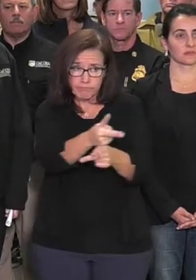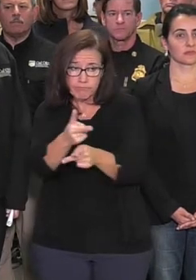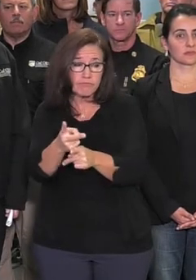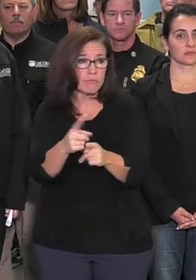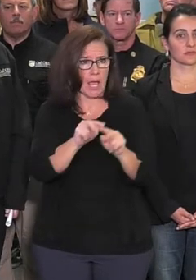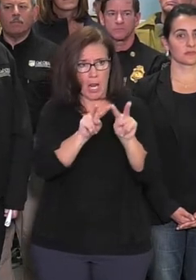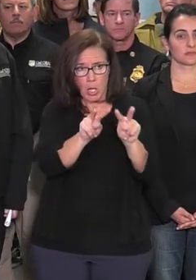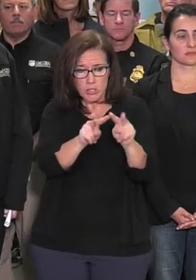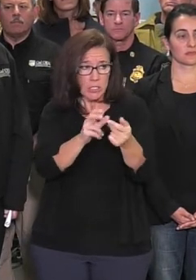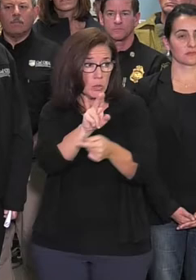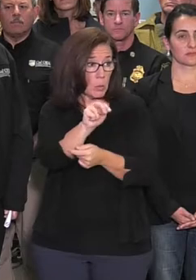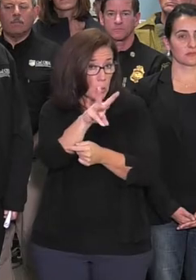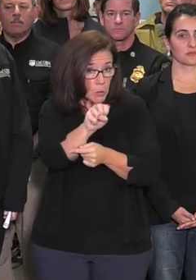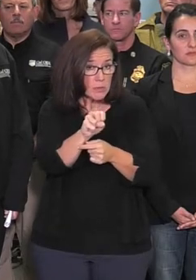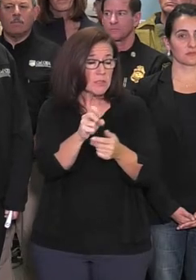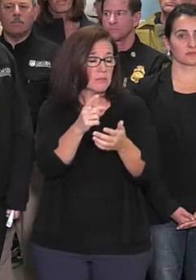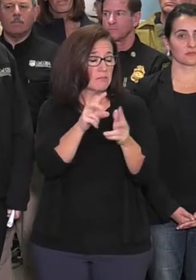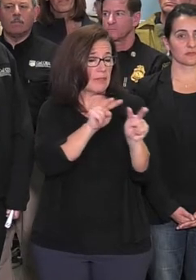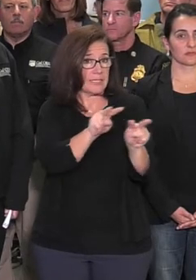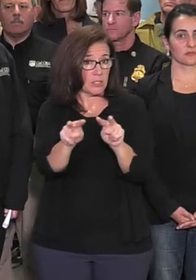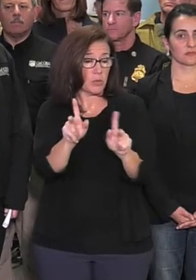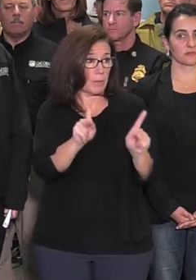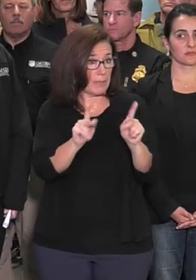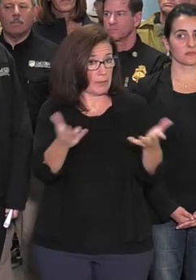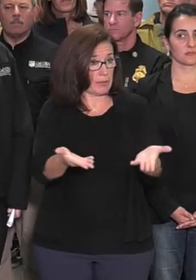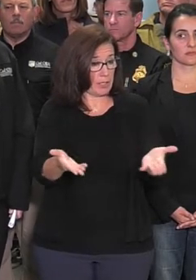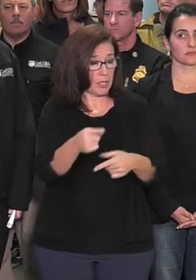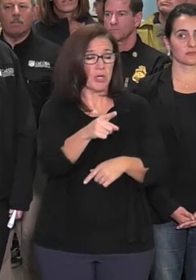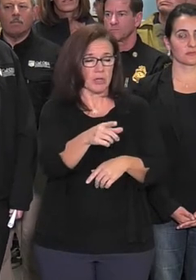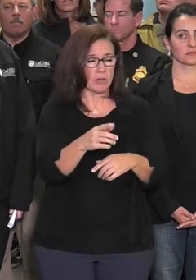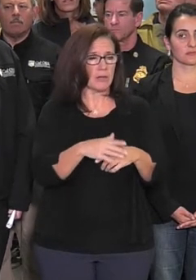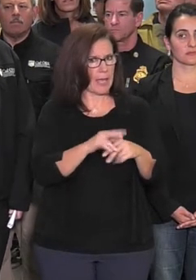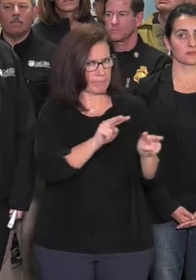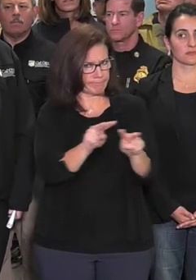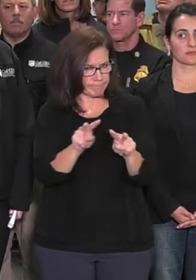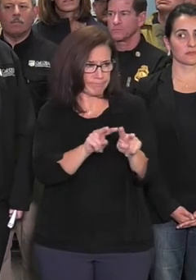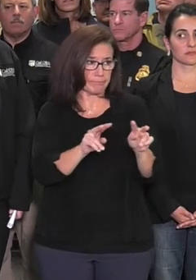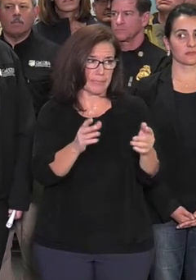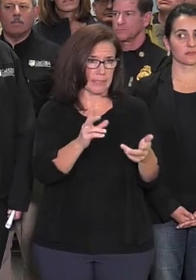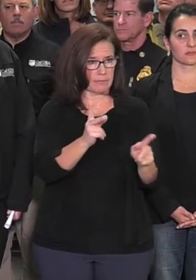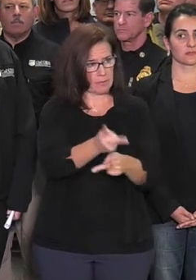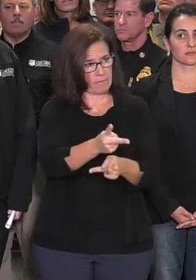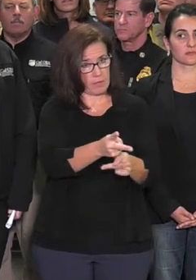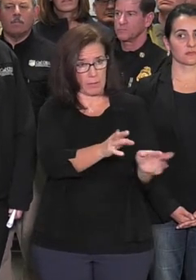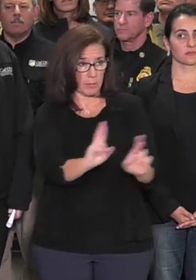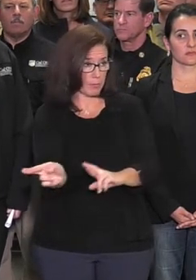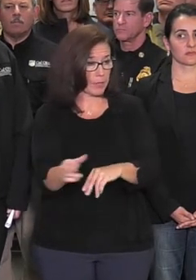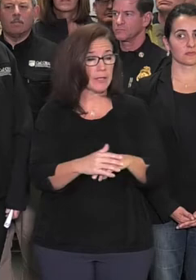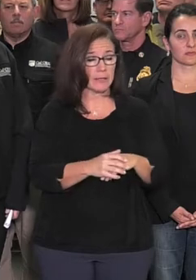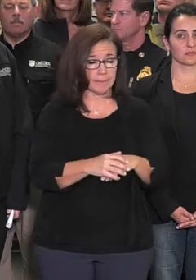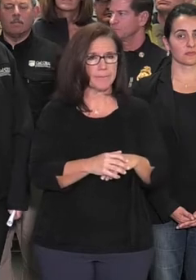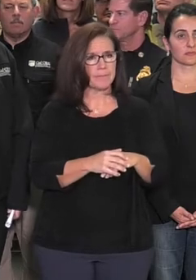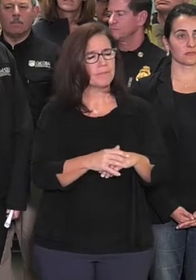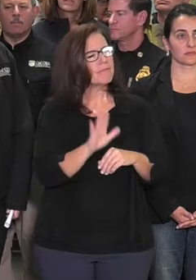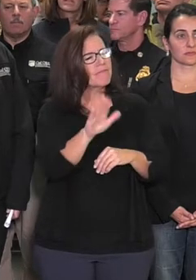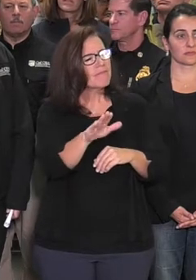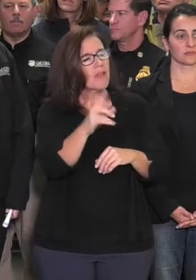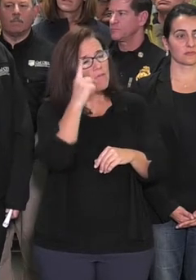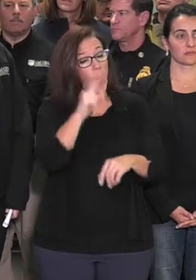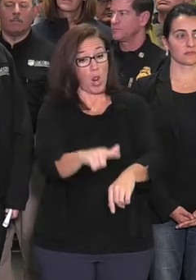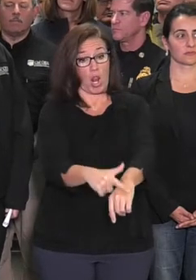to go. That's what it is. And also, a longer term, I think we have to really think through how are we going to adjust